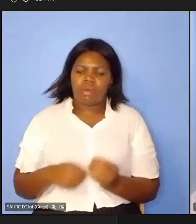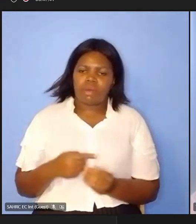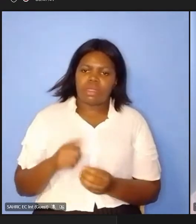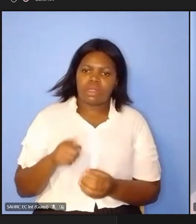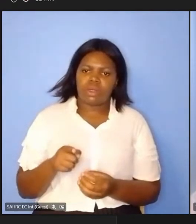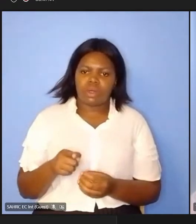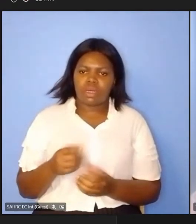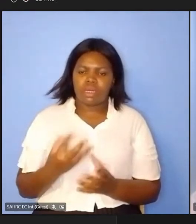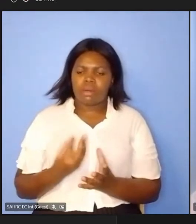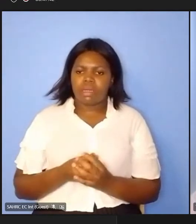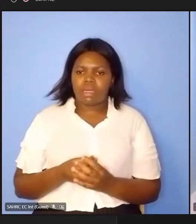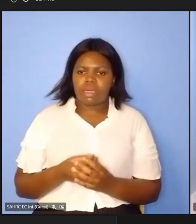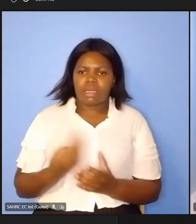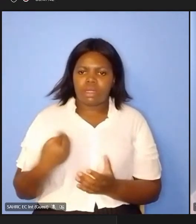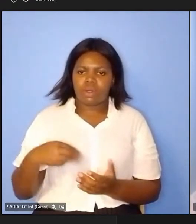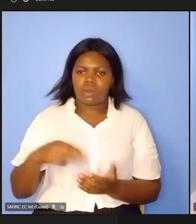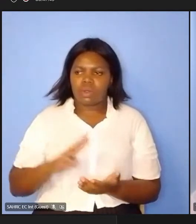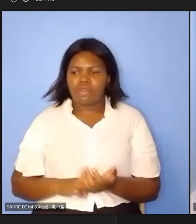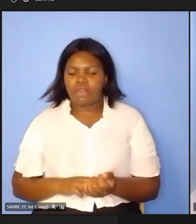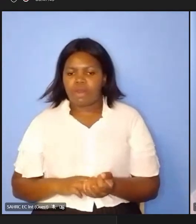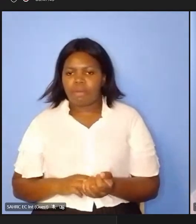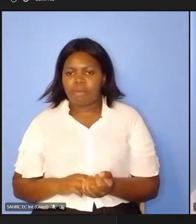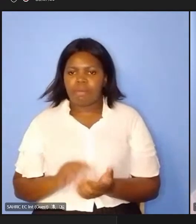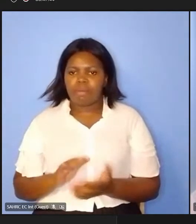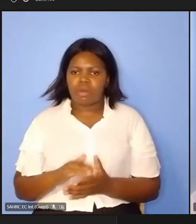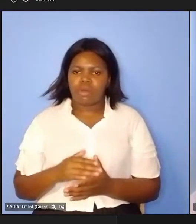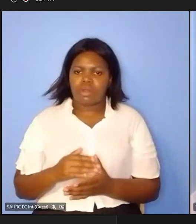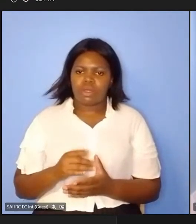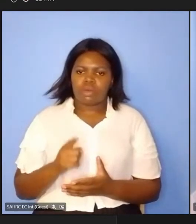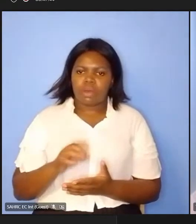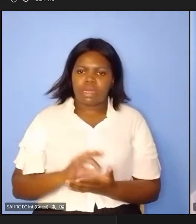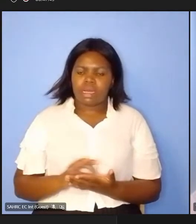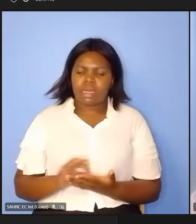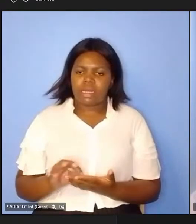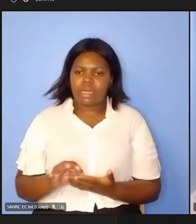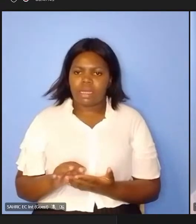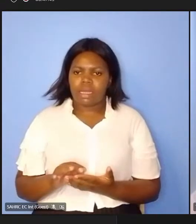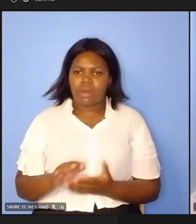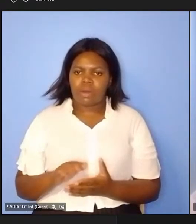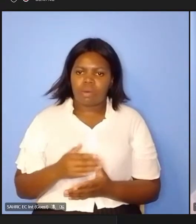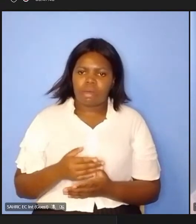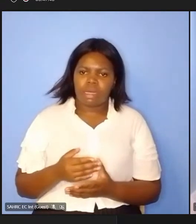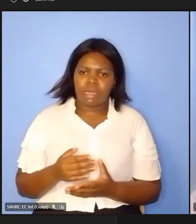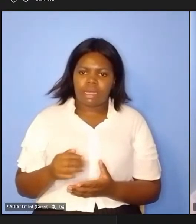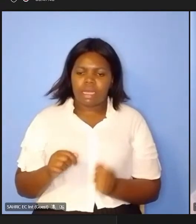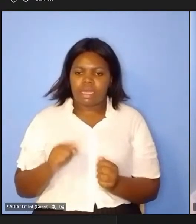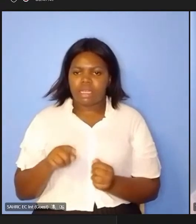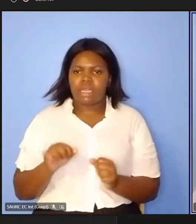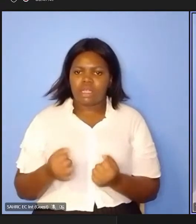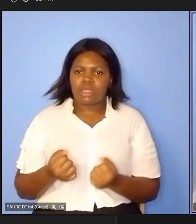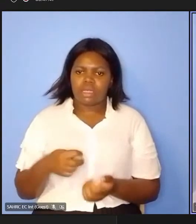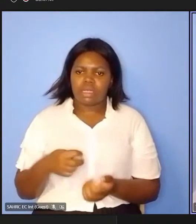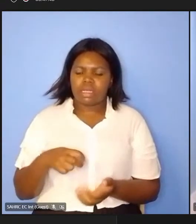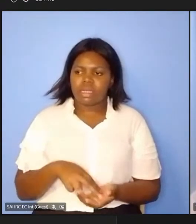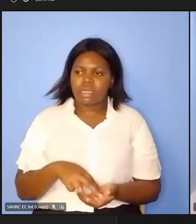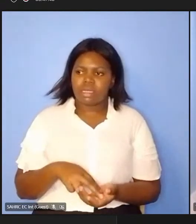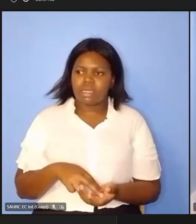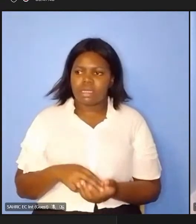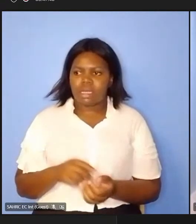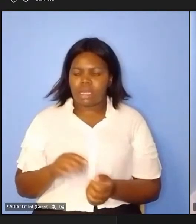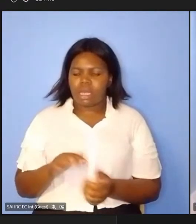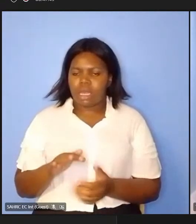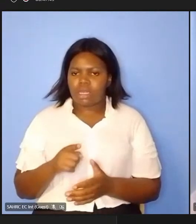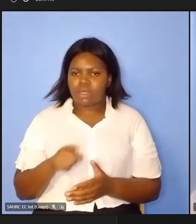out? I mean, you were very clear to say, as it stands, the guidelines is not going to